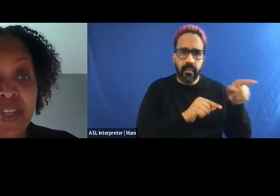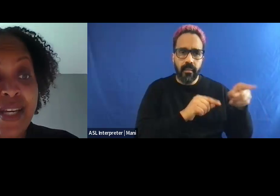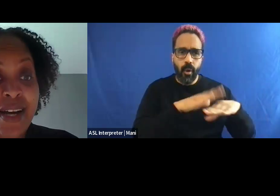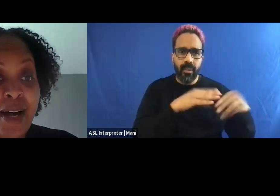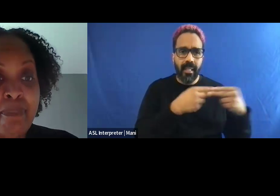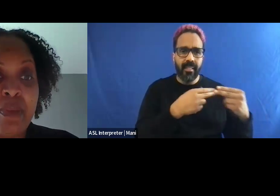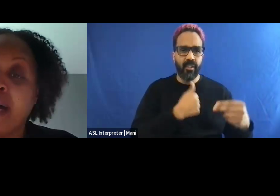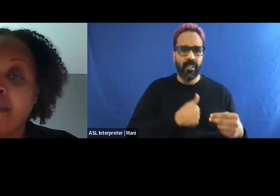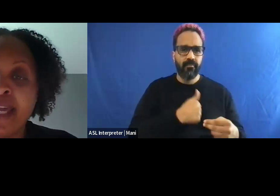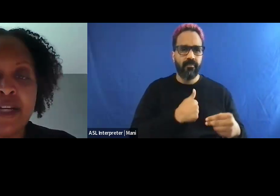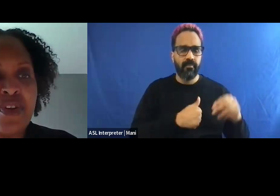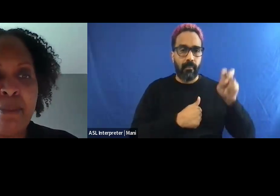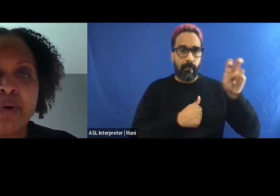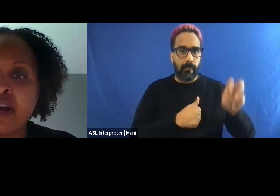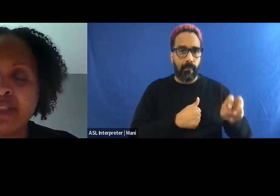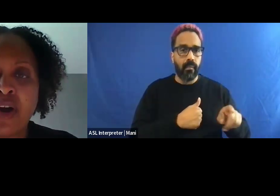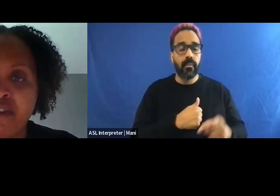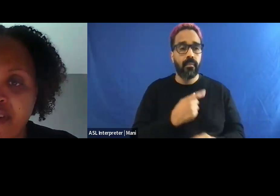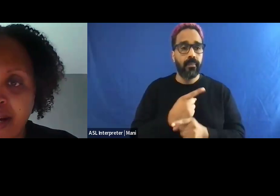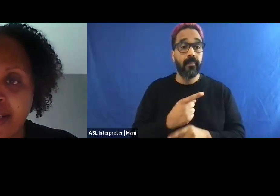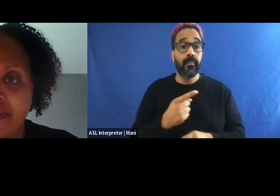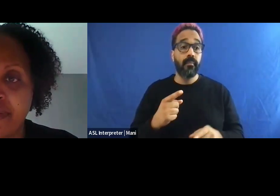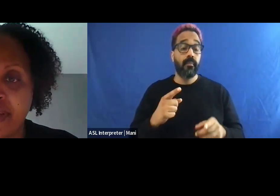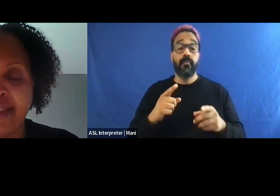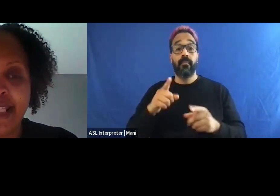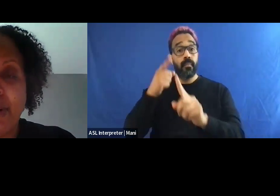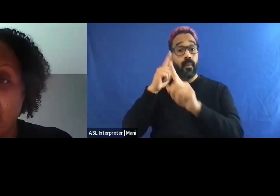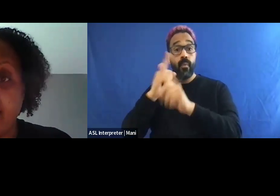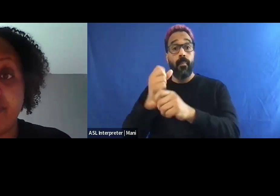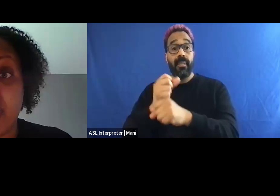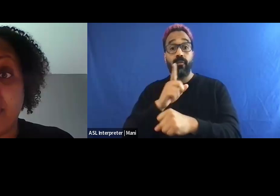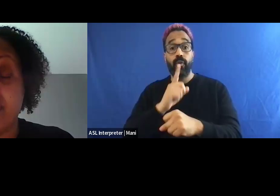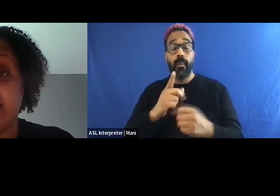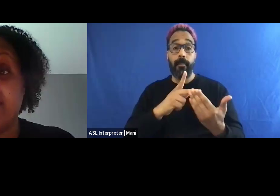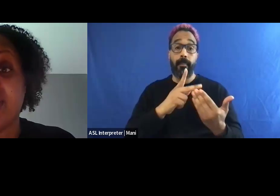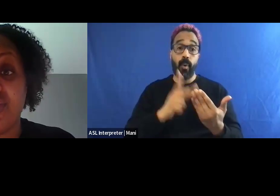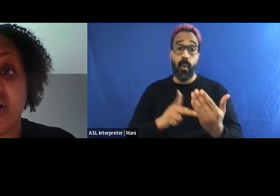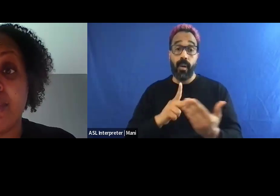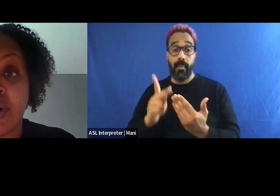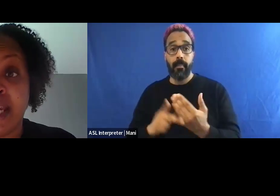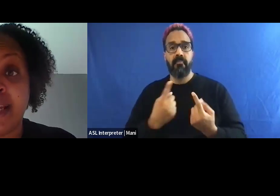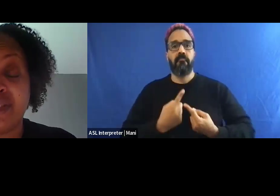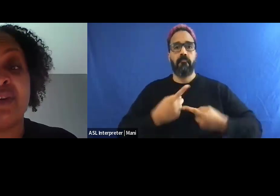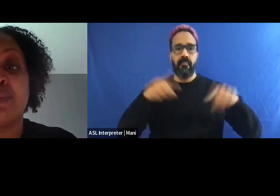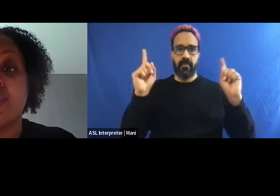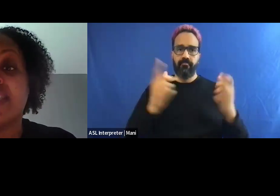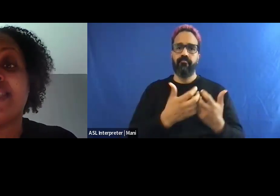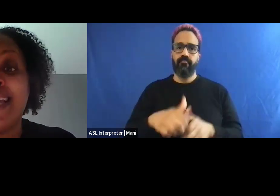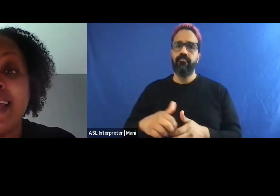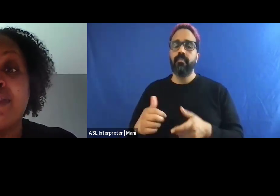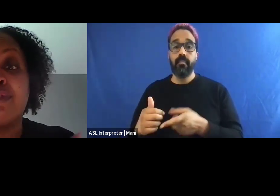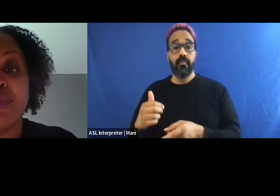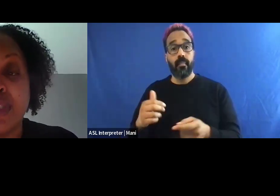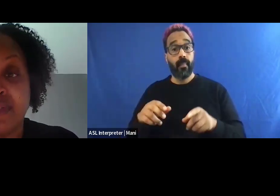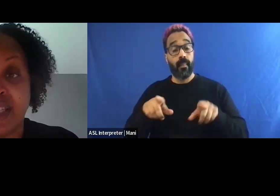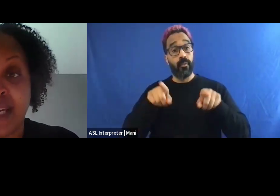order. But making sure that programs are effective. And that's part of what we're receiving during our board meetings, right? We're